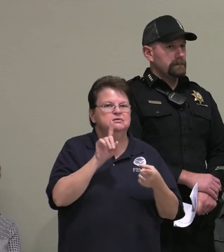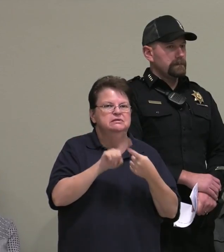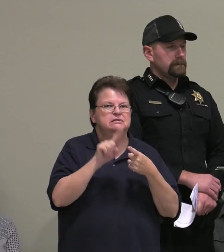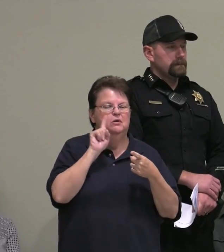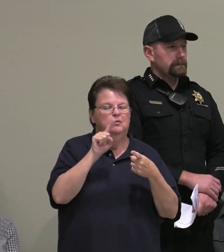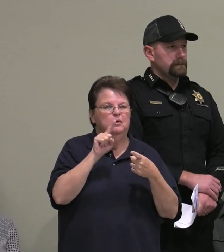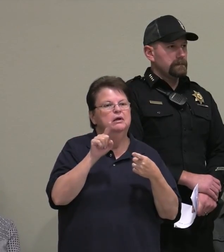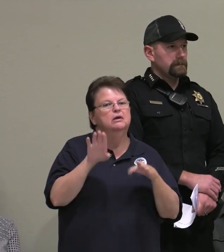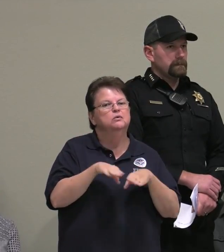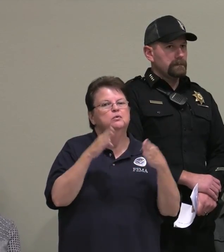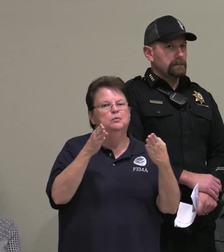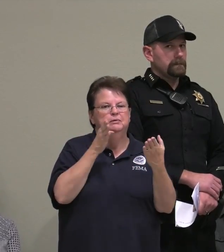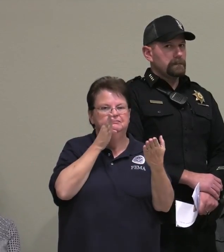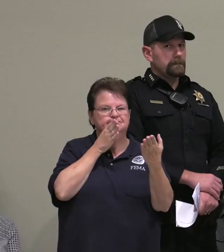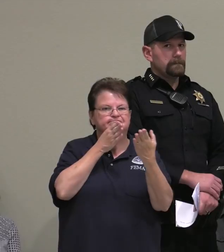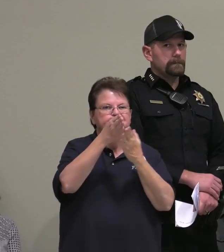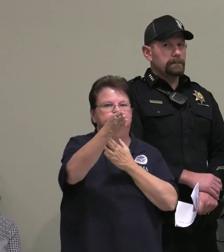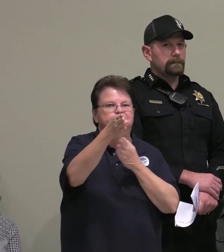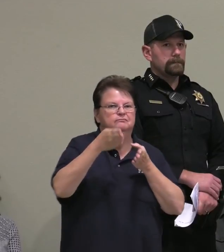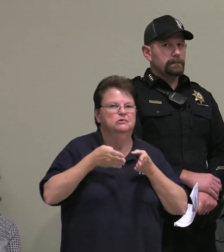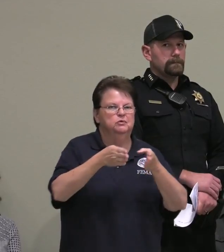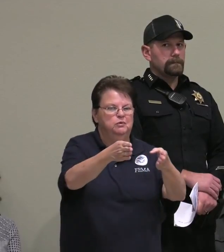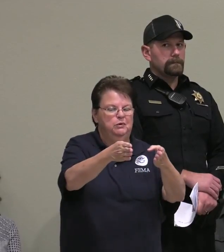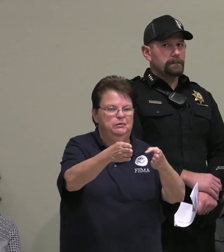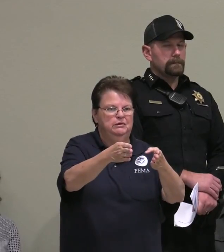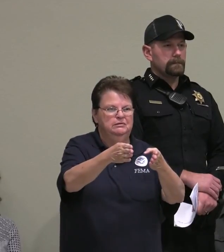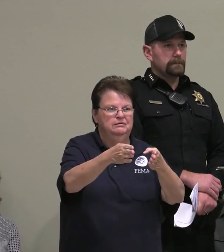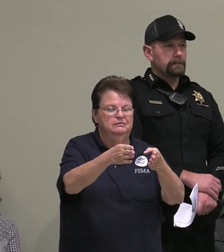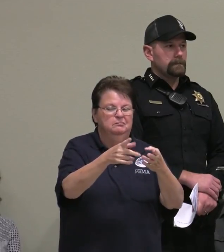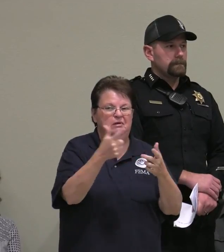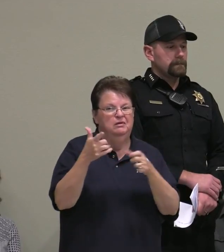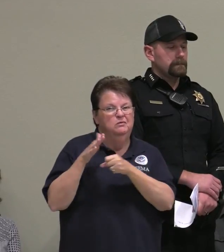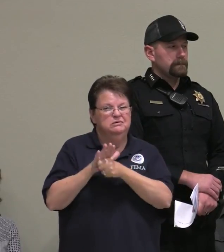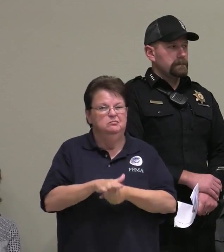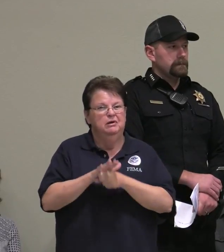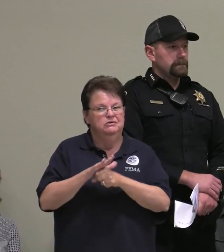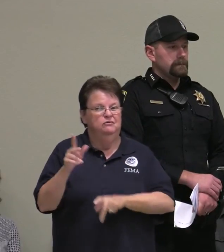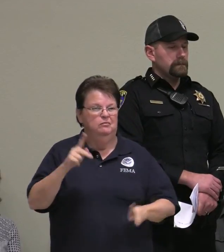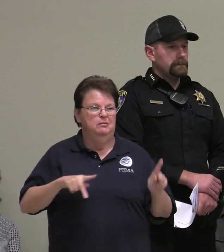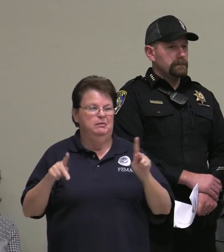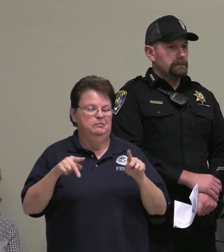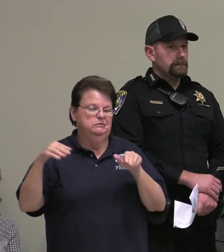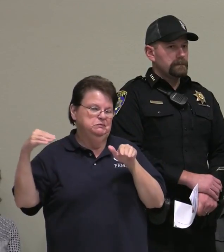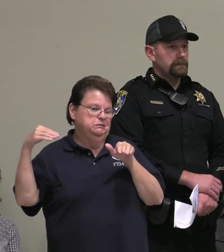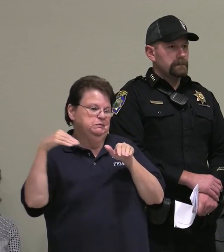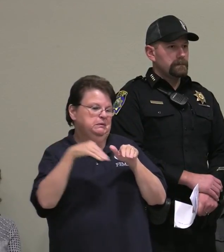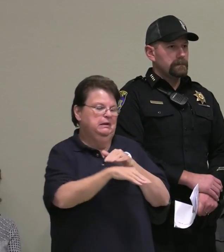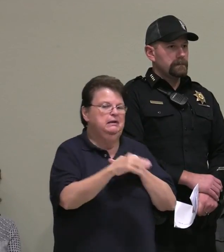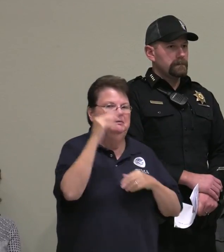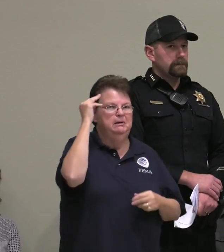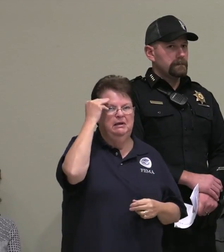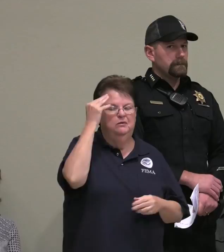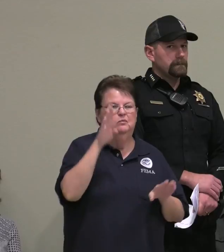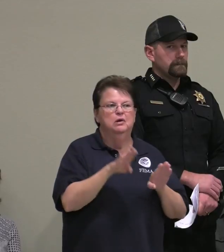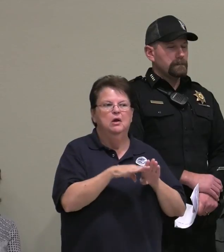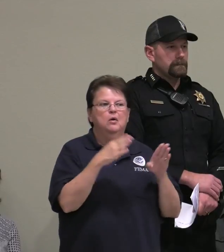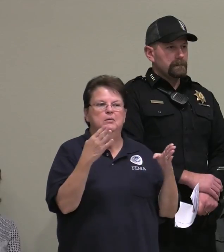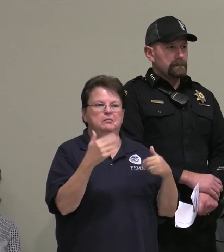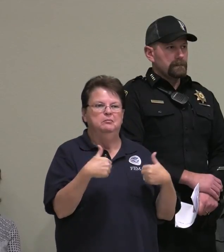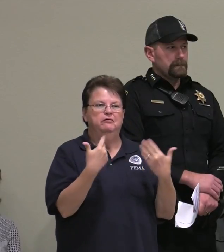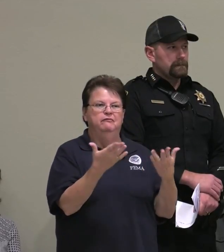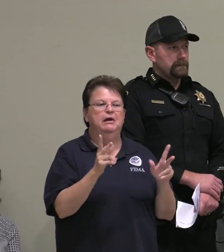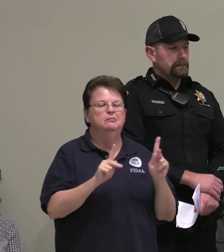thoroughfare through the town of Paradise. But in the end, there was a lot of pressure from the public to be able to get in there. And so we opened it up providing